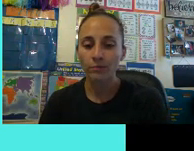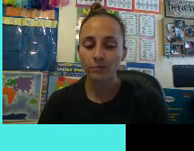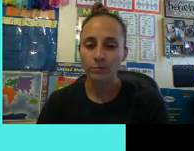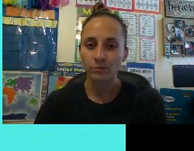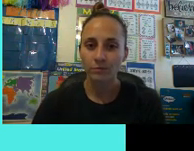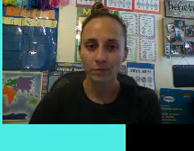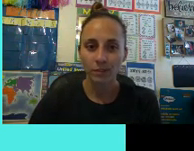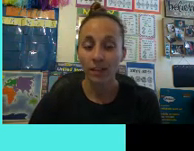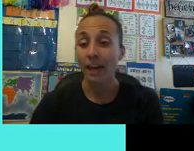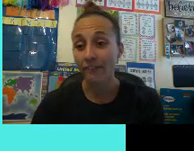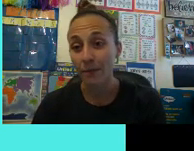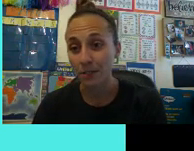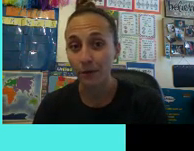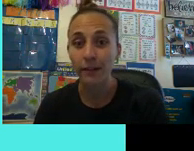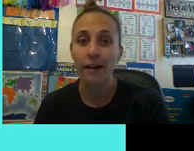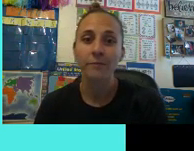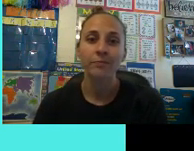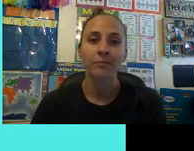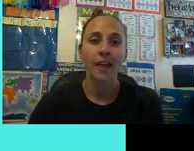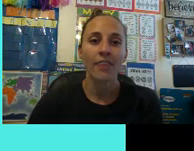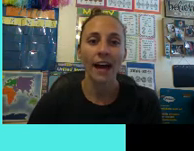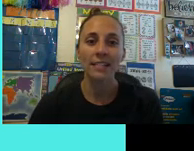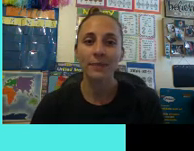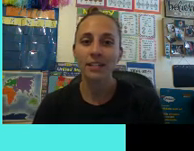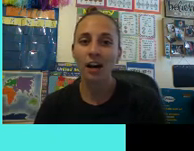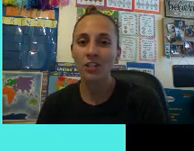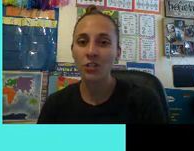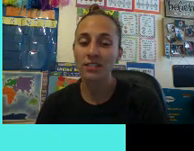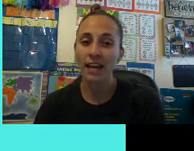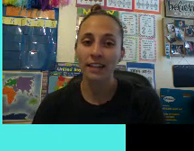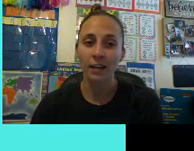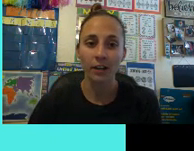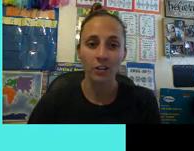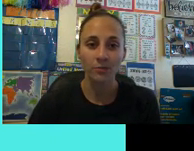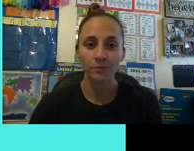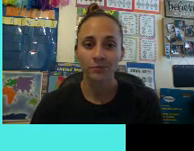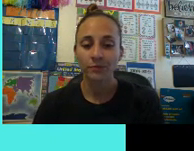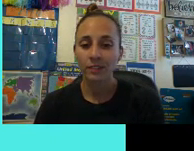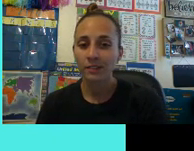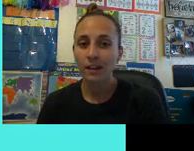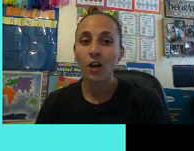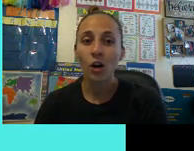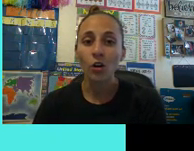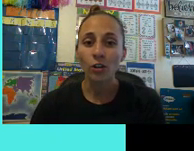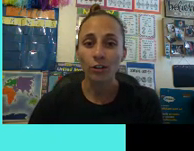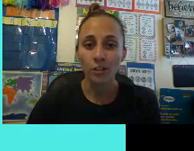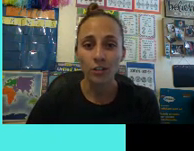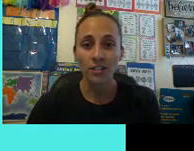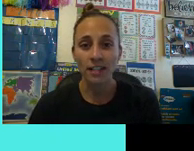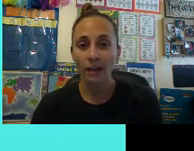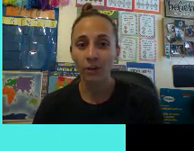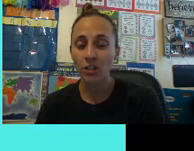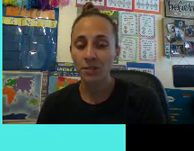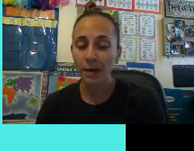Coco, a famous gorilla that has been taught to use sign language. Coco learned